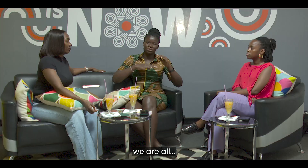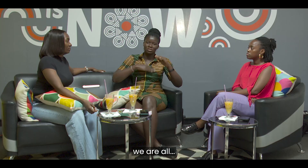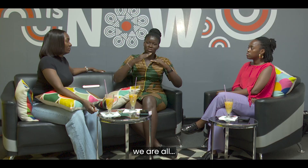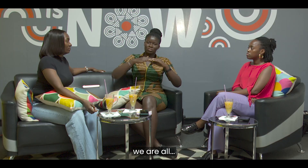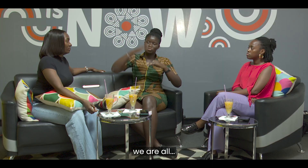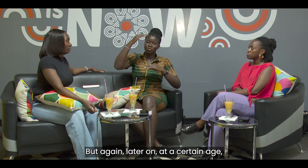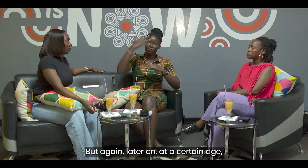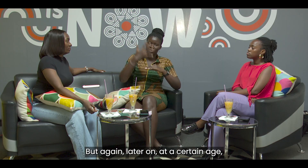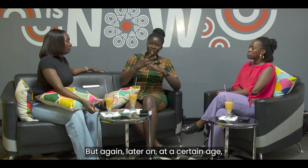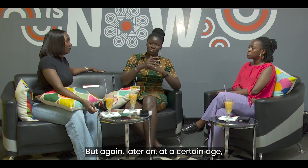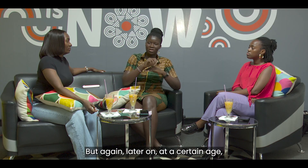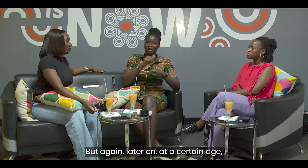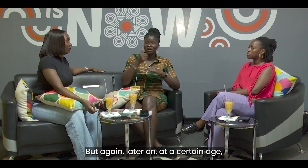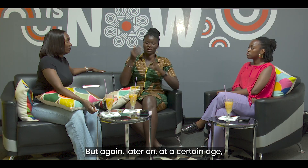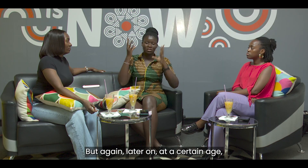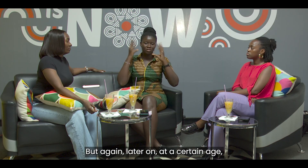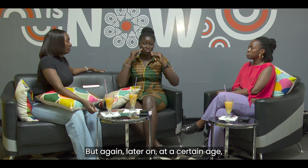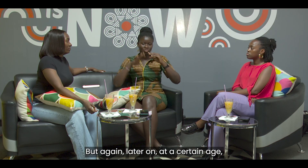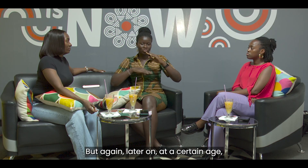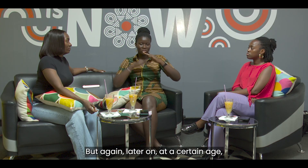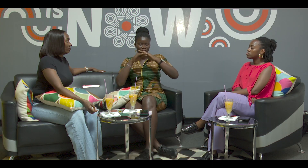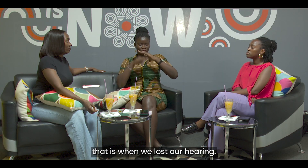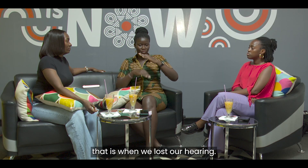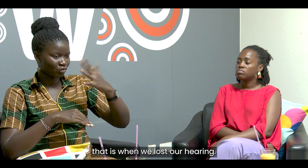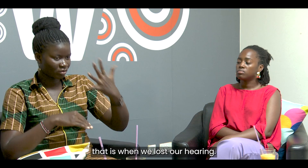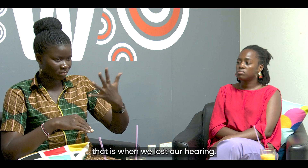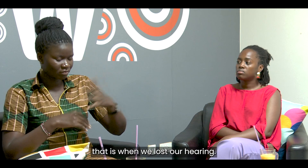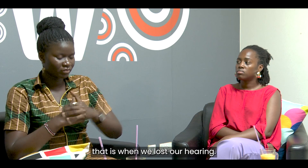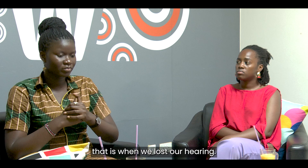But again, later on, at a certain age, that is when we lost our hearing.